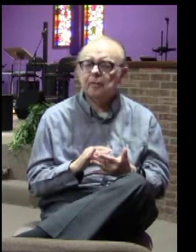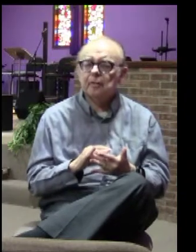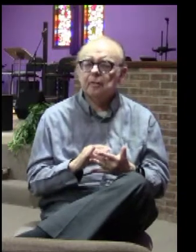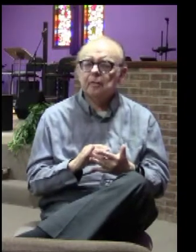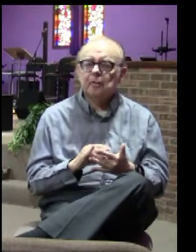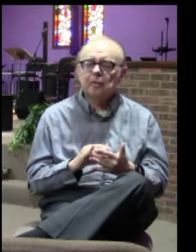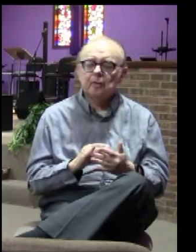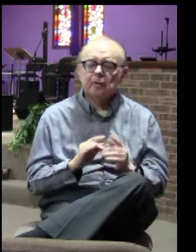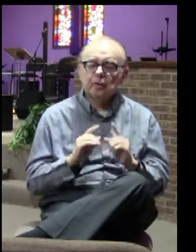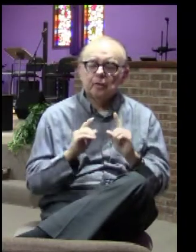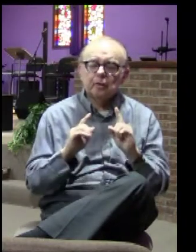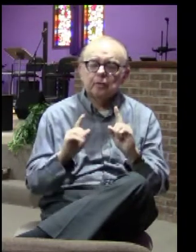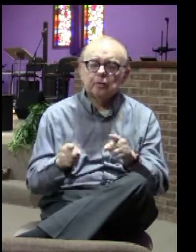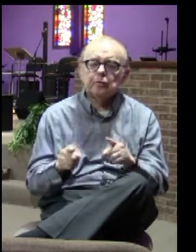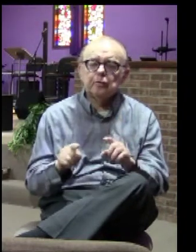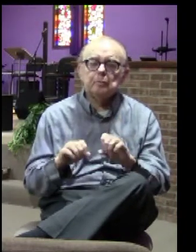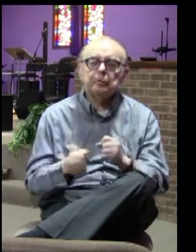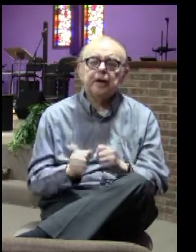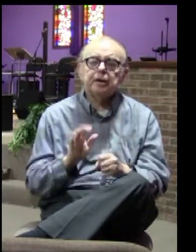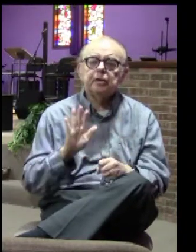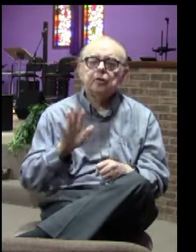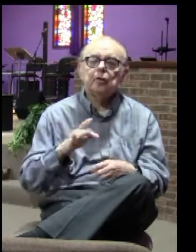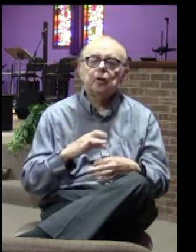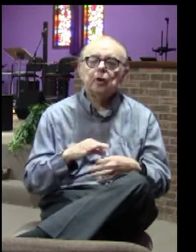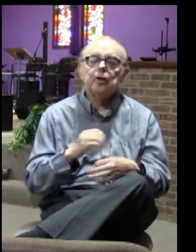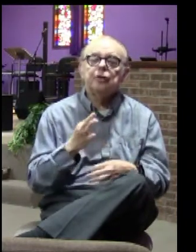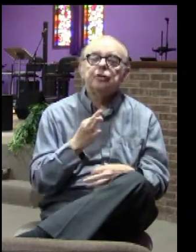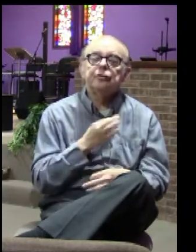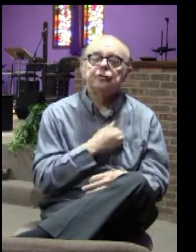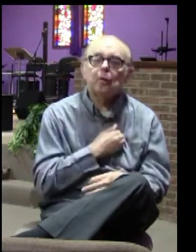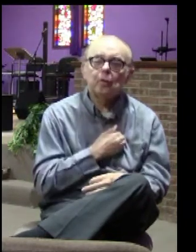till it goes to breaking your soul.